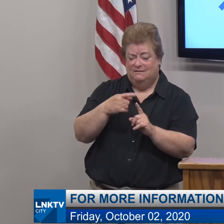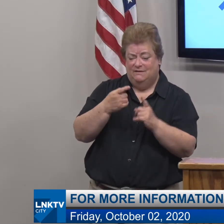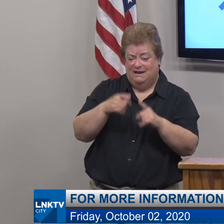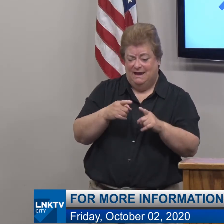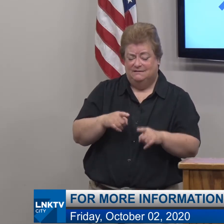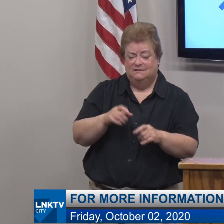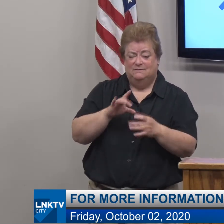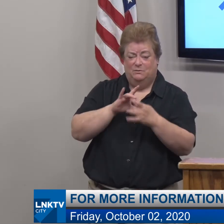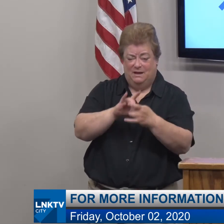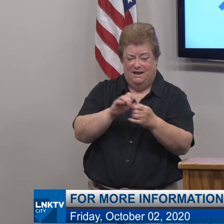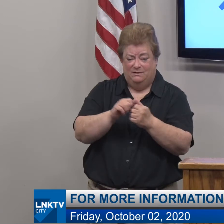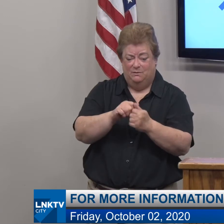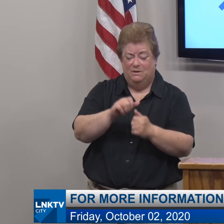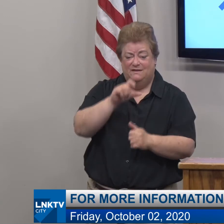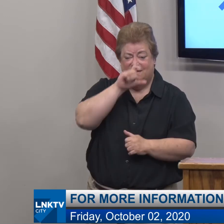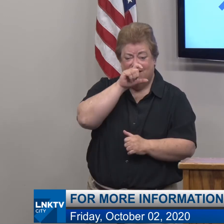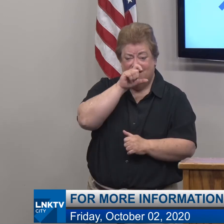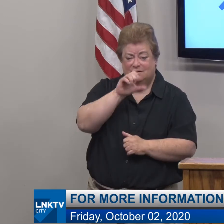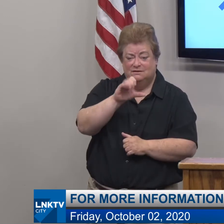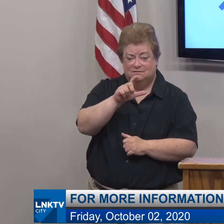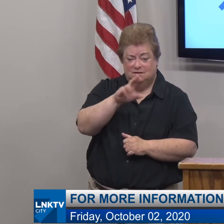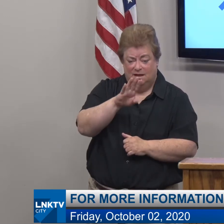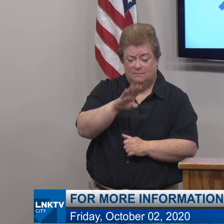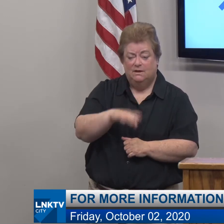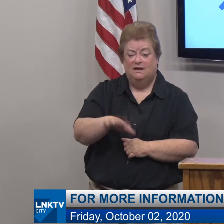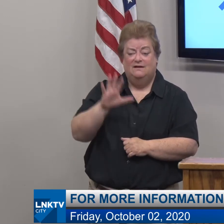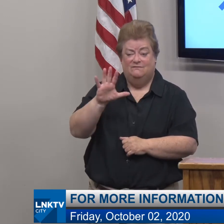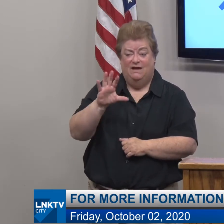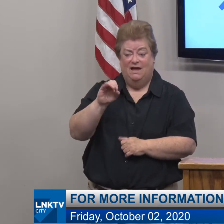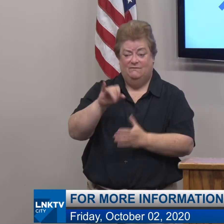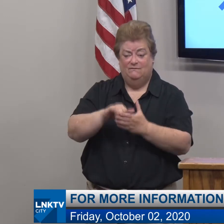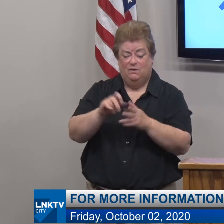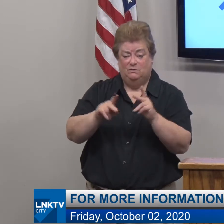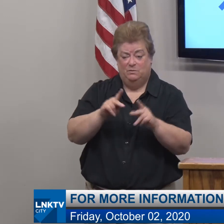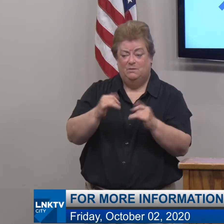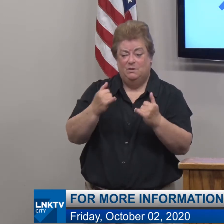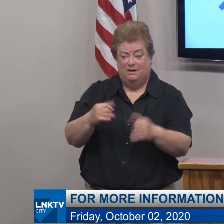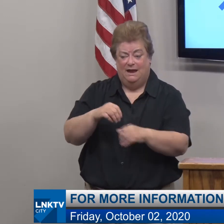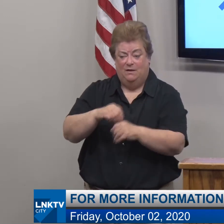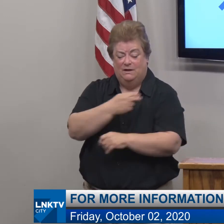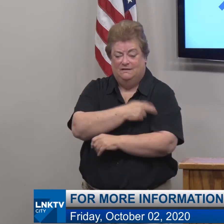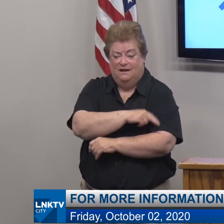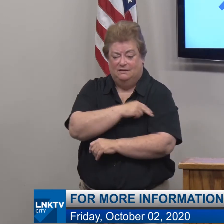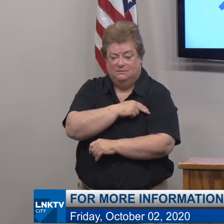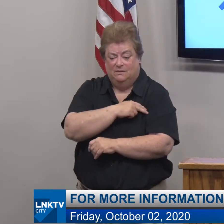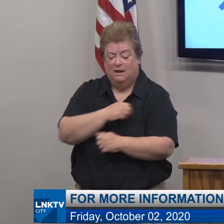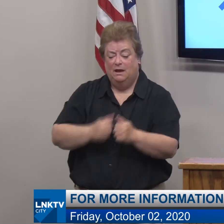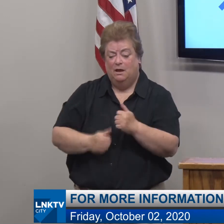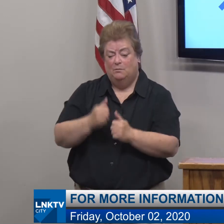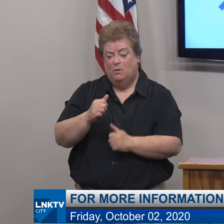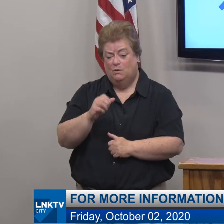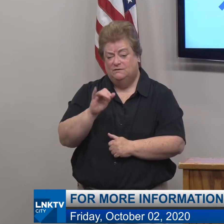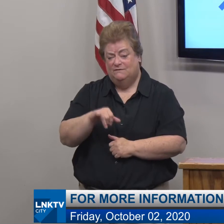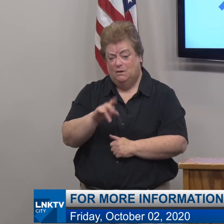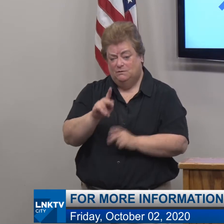outbreak. 5 of those individuals are hospitalized. Most of the 75 people who attended this